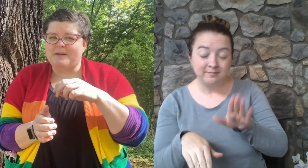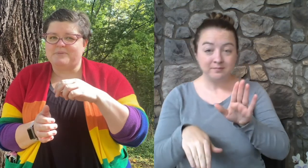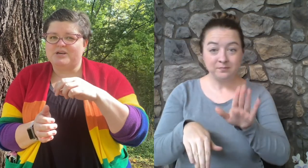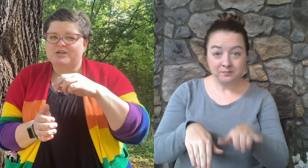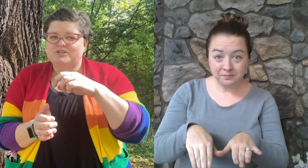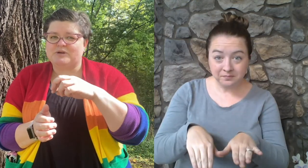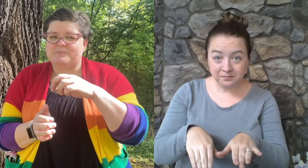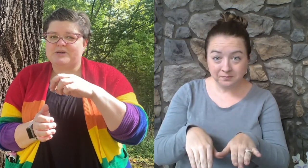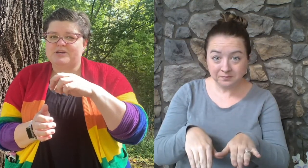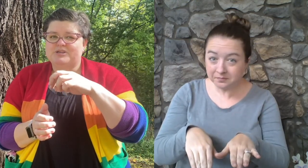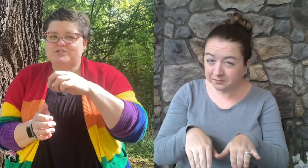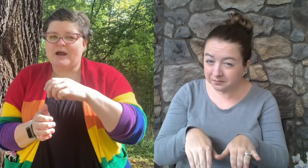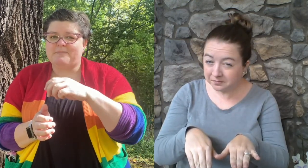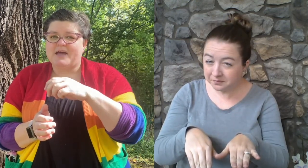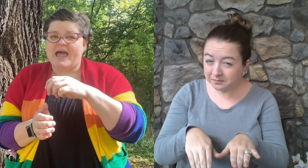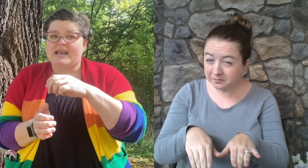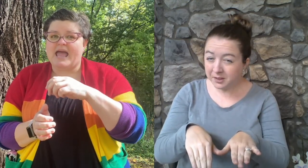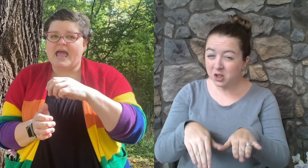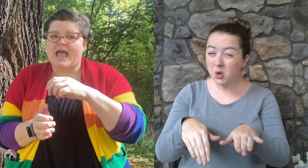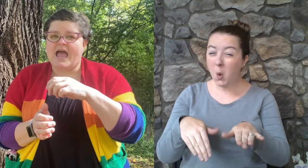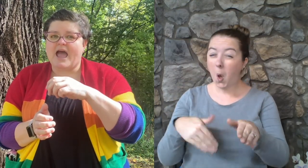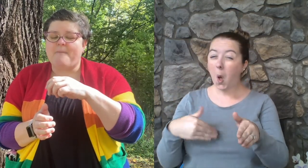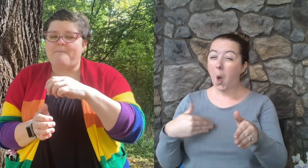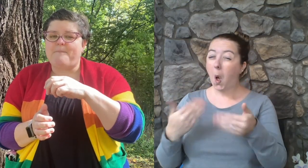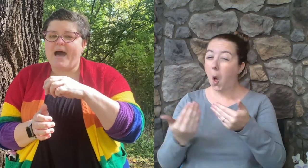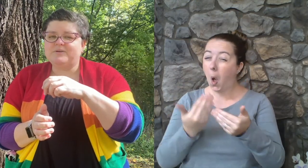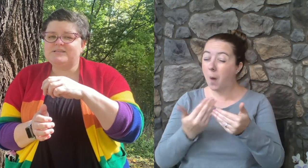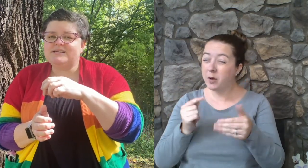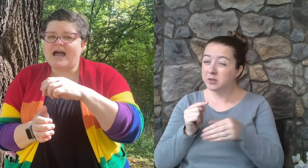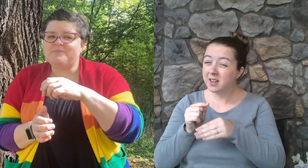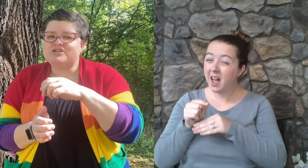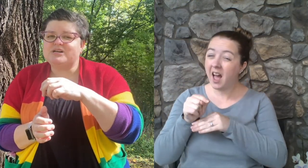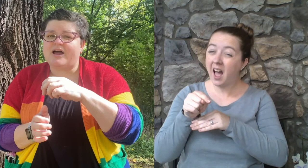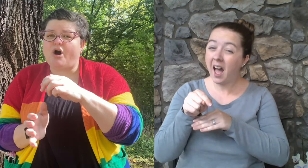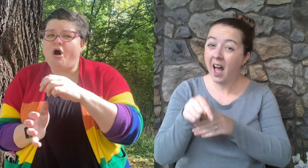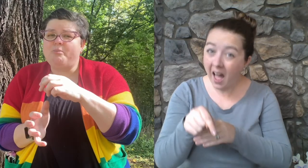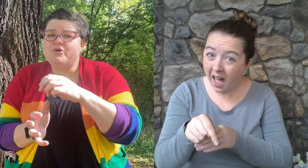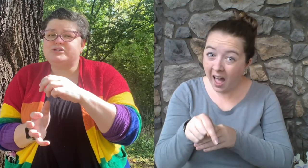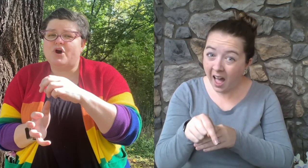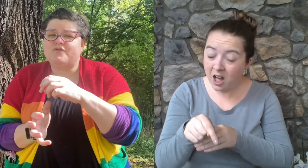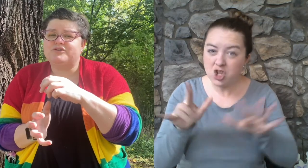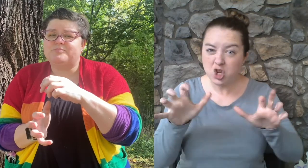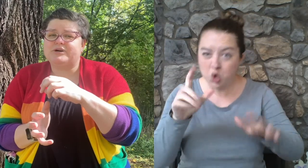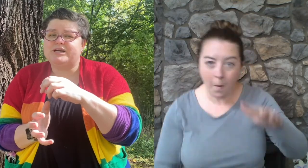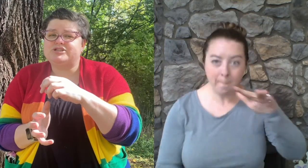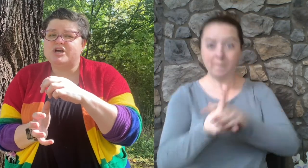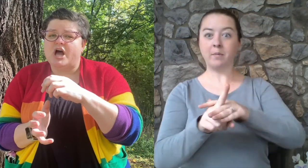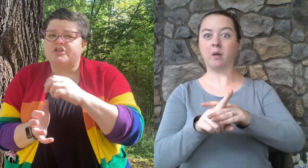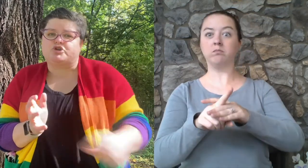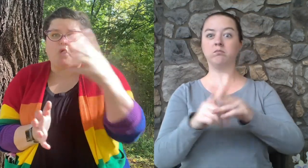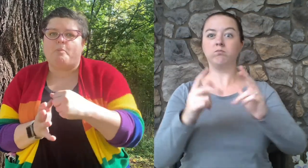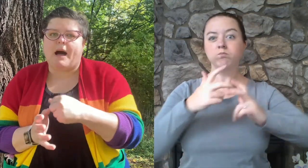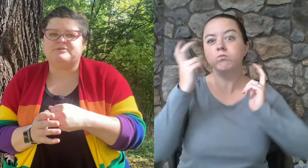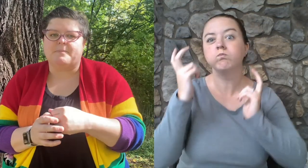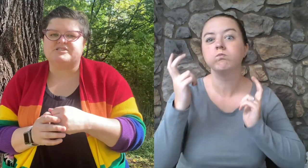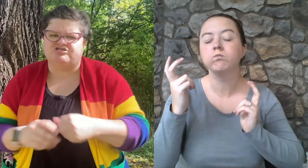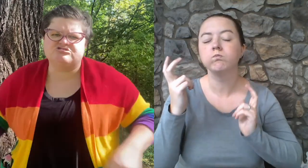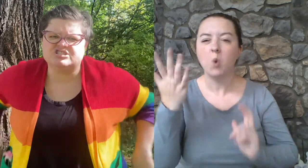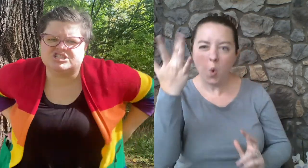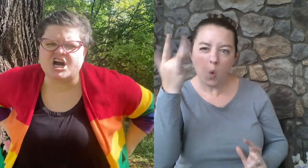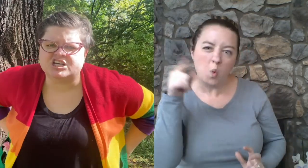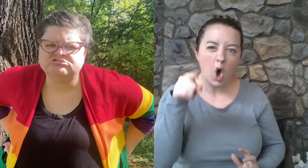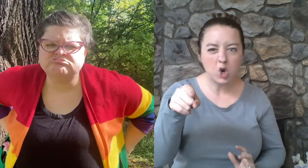trap, trip, trap. And about the time that she got almost over the bridge, the troll popped up and